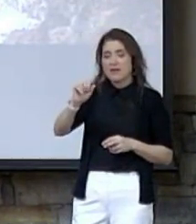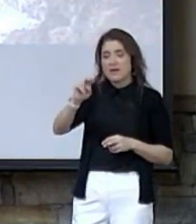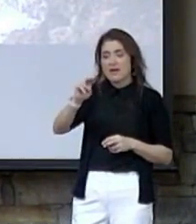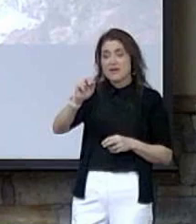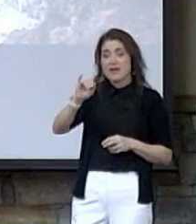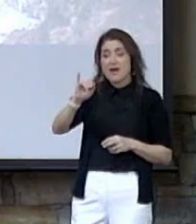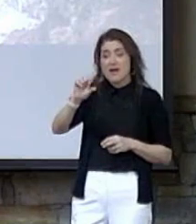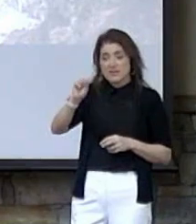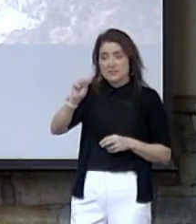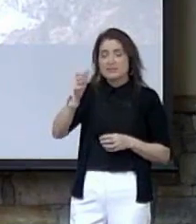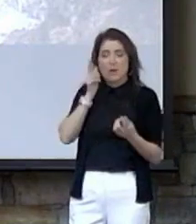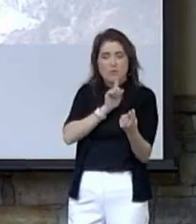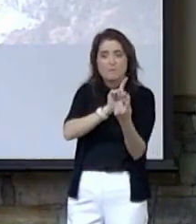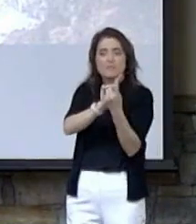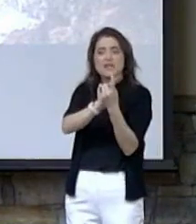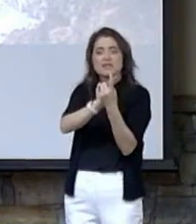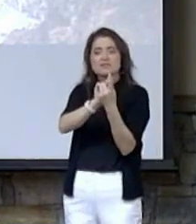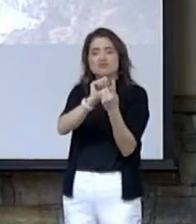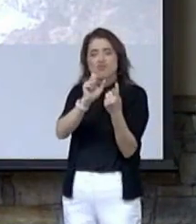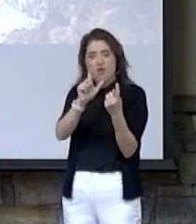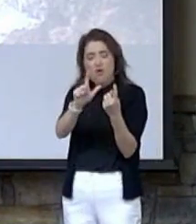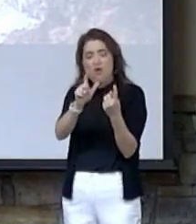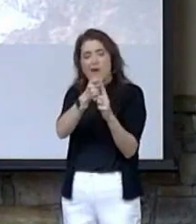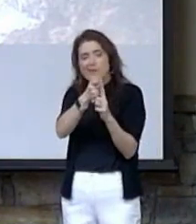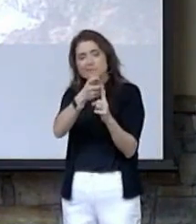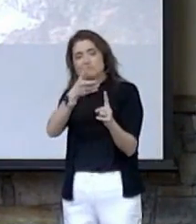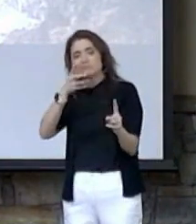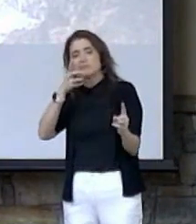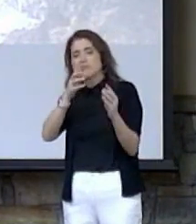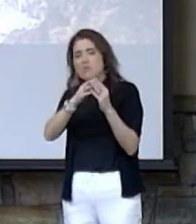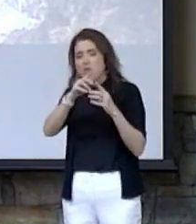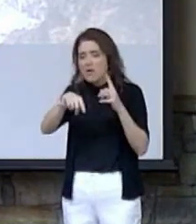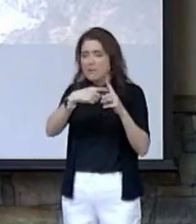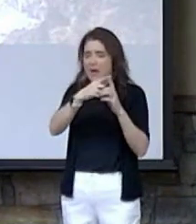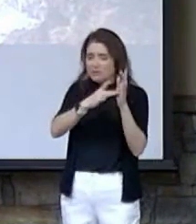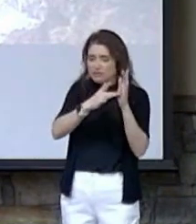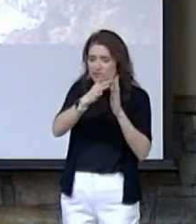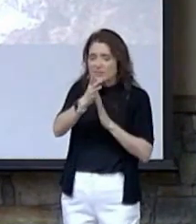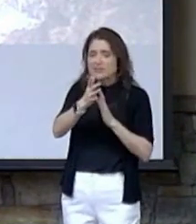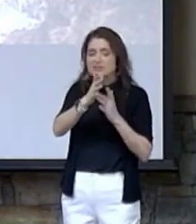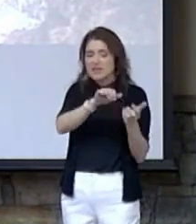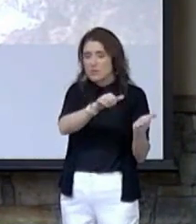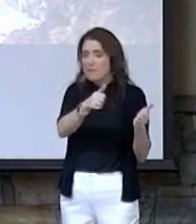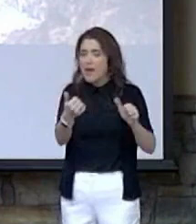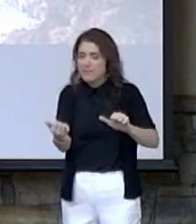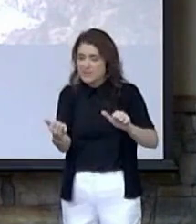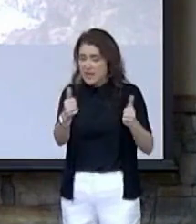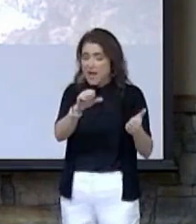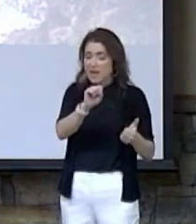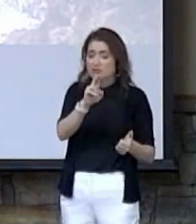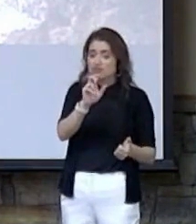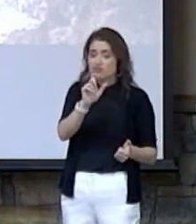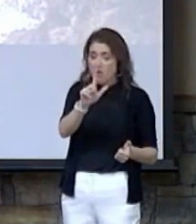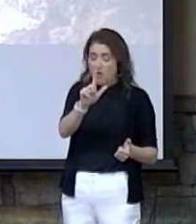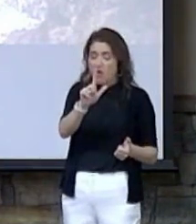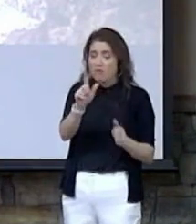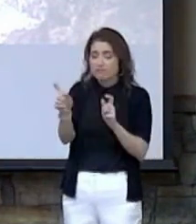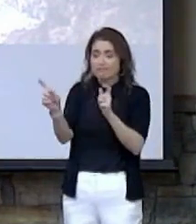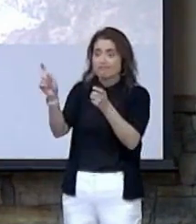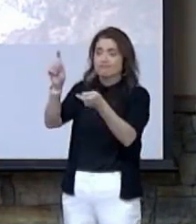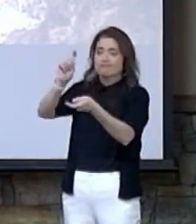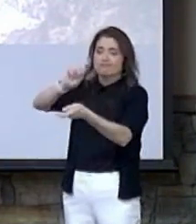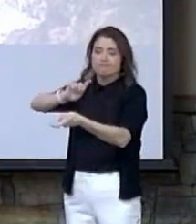Saul, and he would tell him more about what Jesus was, and he would baptize Saul, and Saul's life would